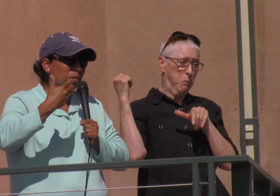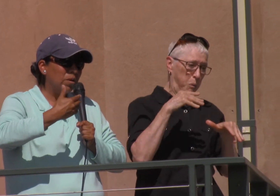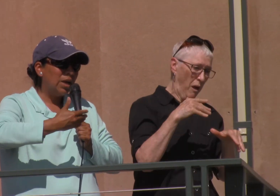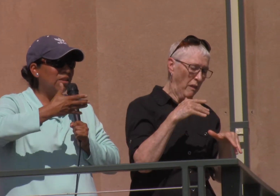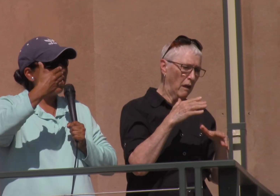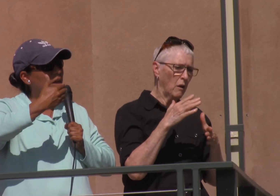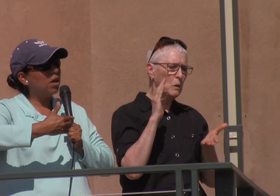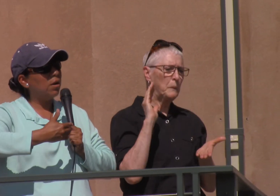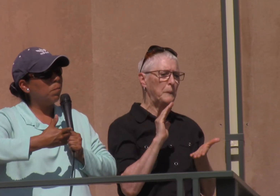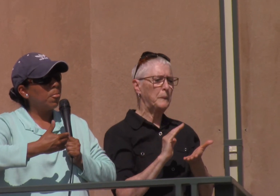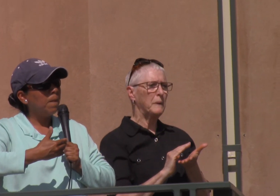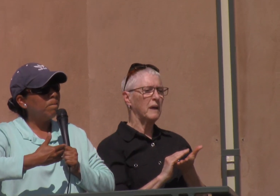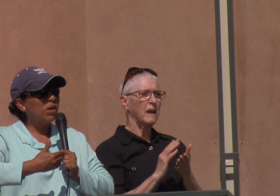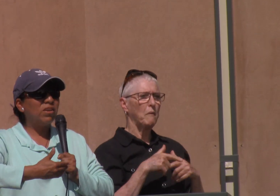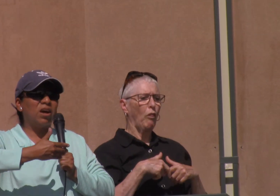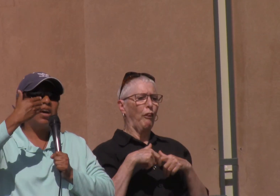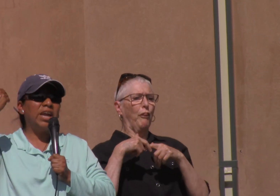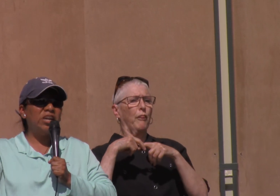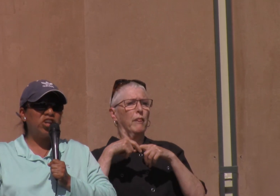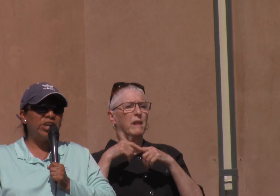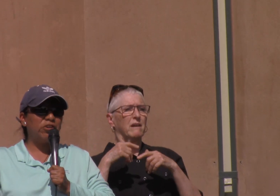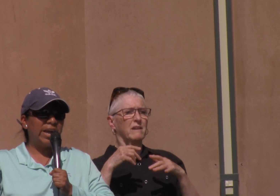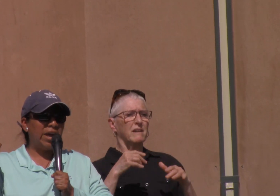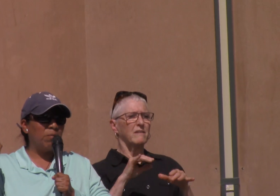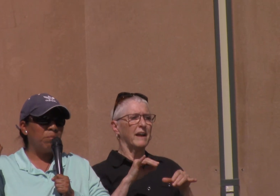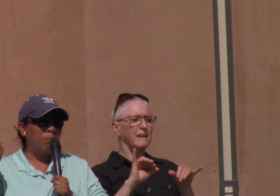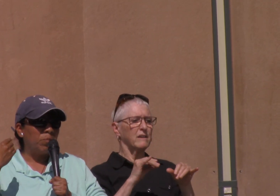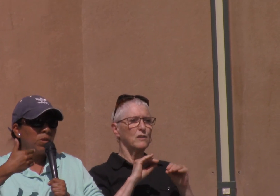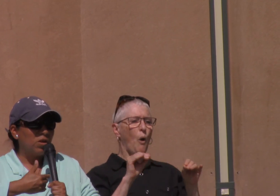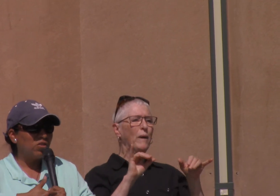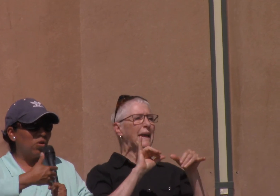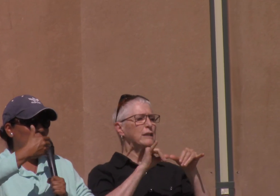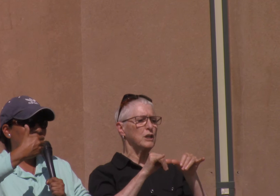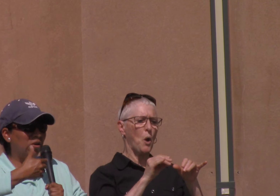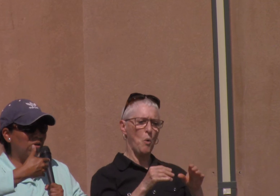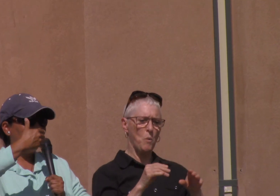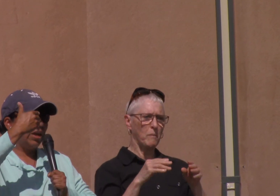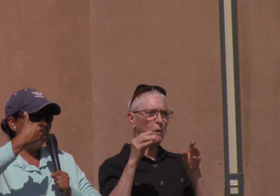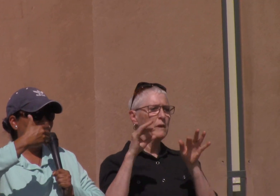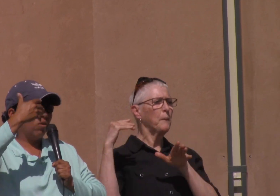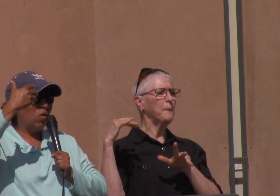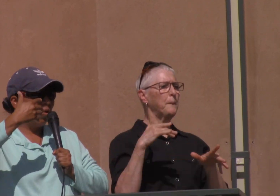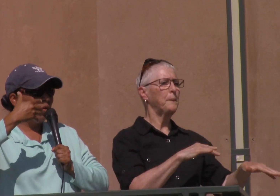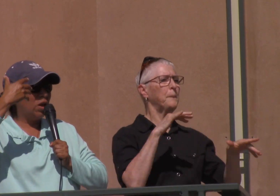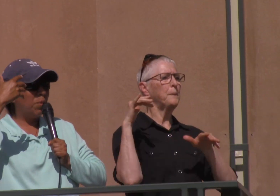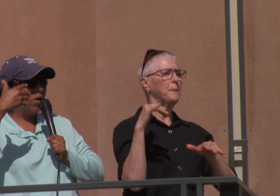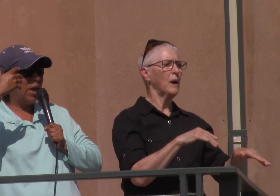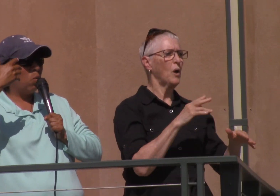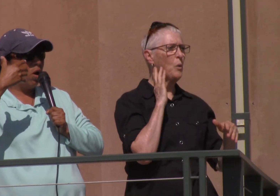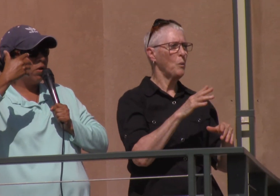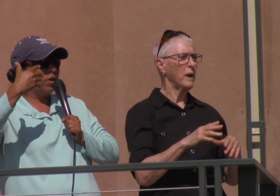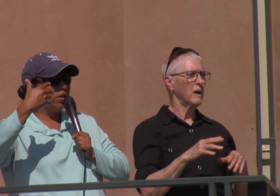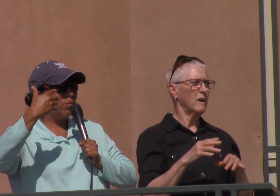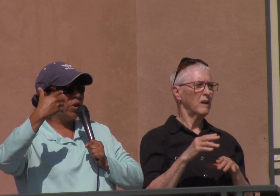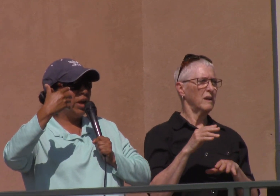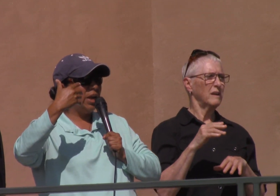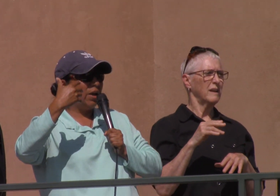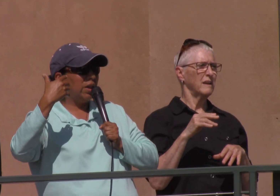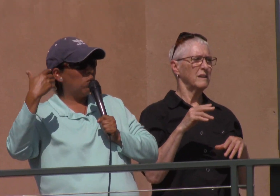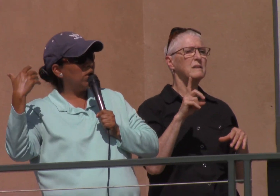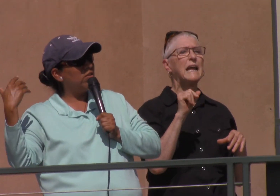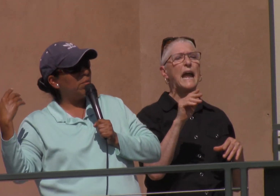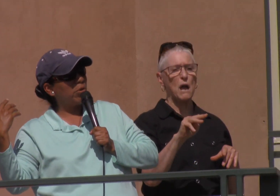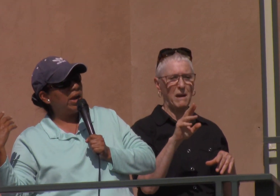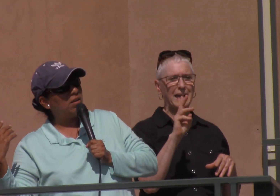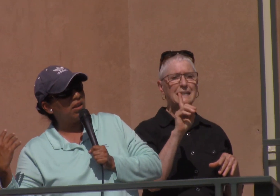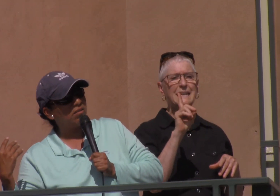up, it's an unengineered dam. So it'll hold up all that water and debris, and